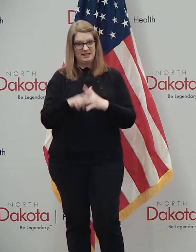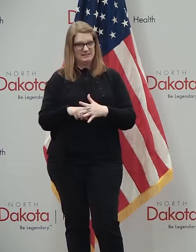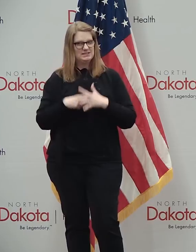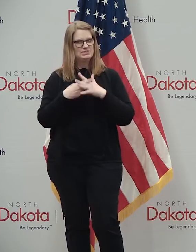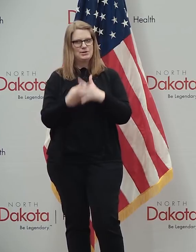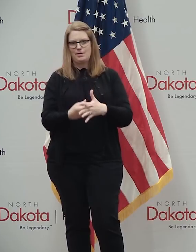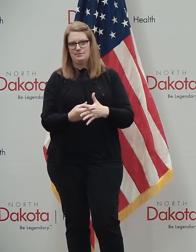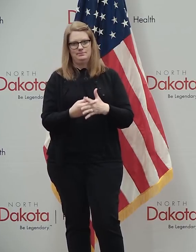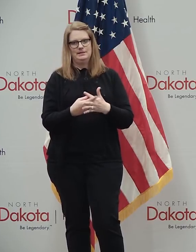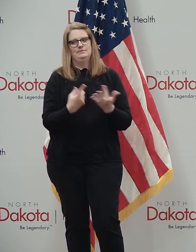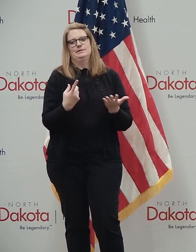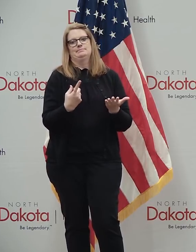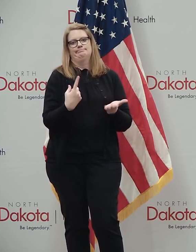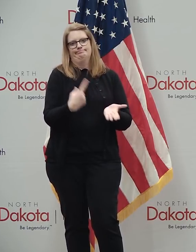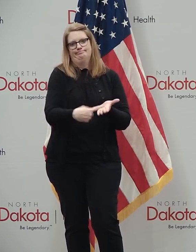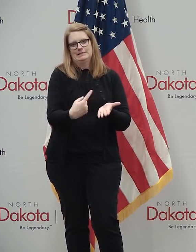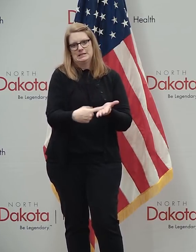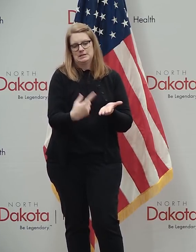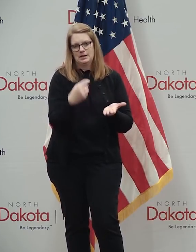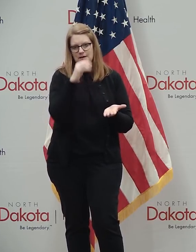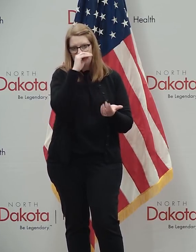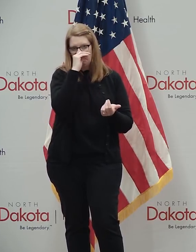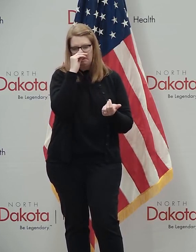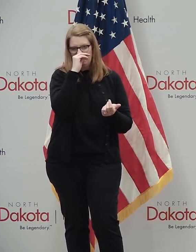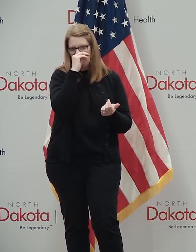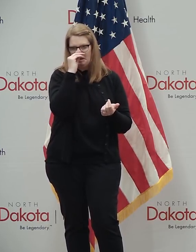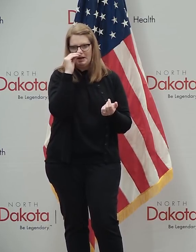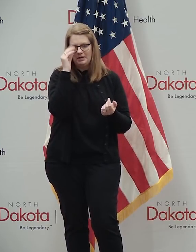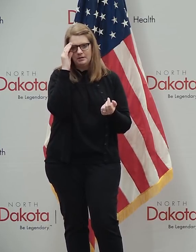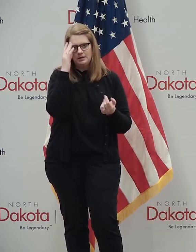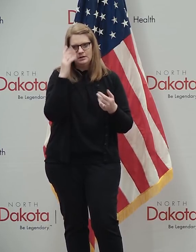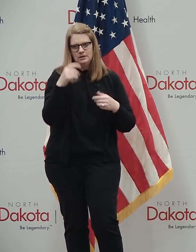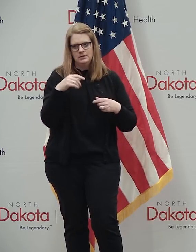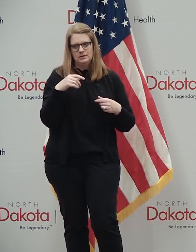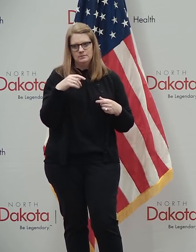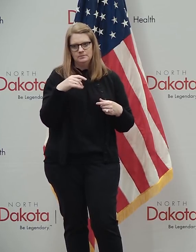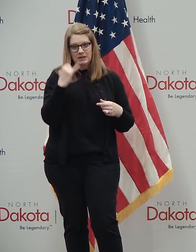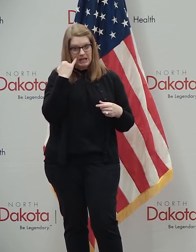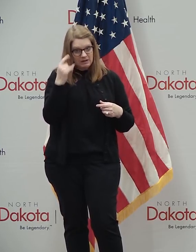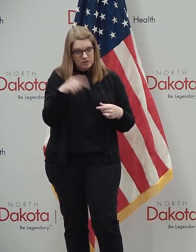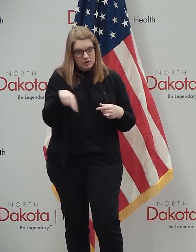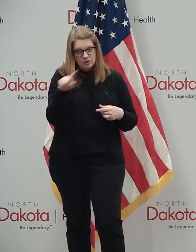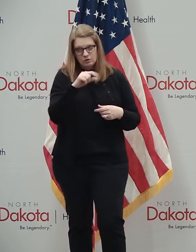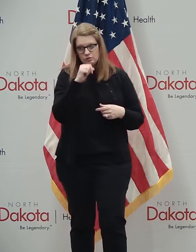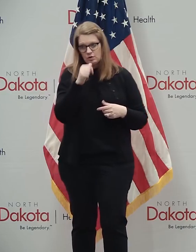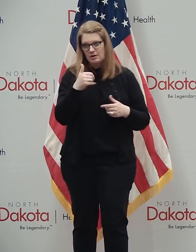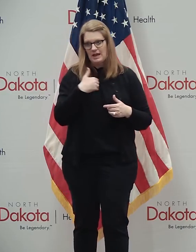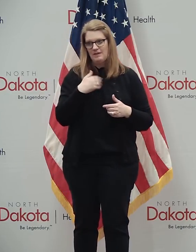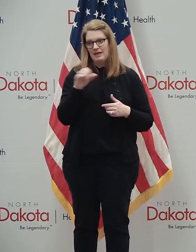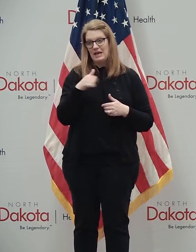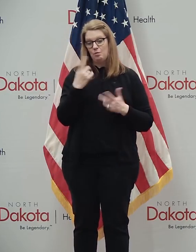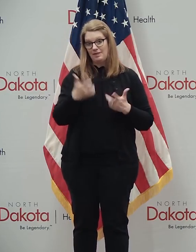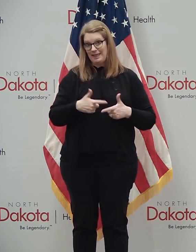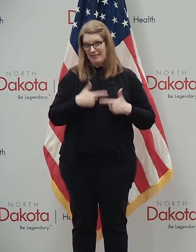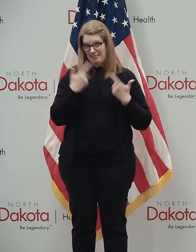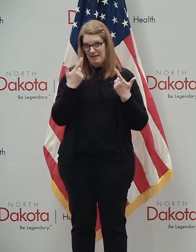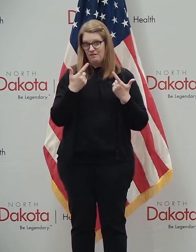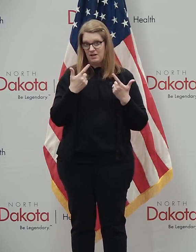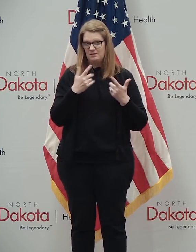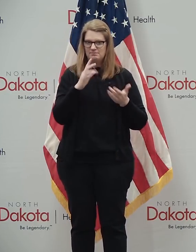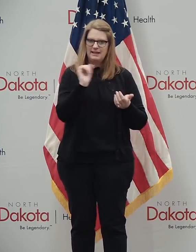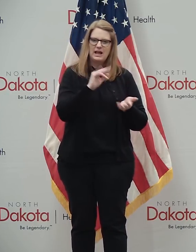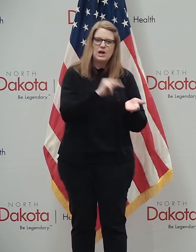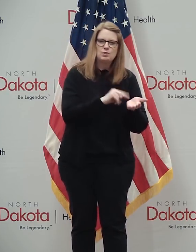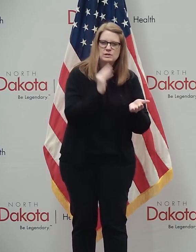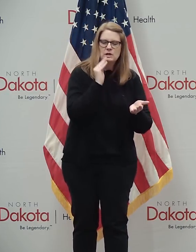that don't have no loved ones in congregate facilities right now, then